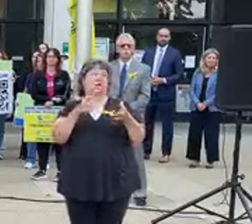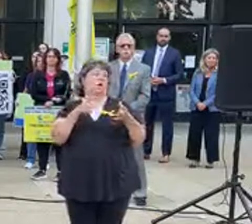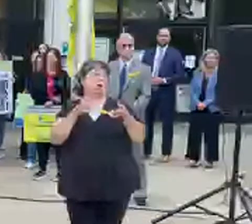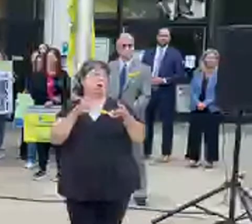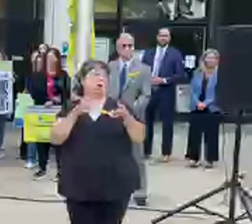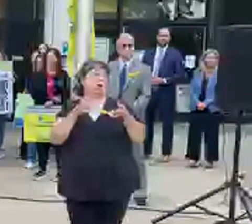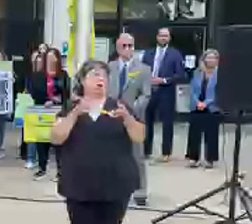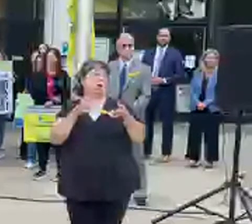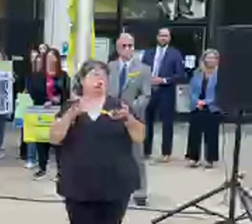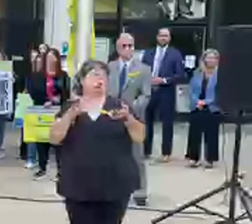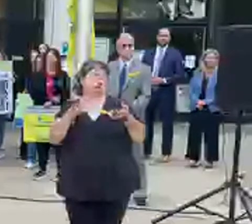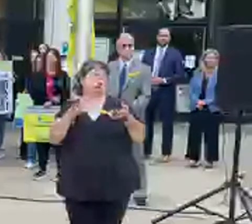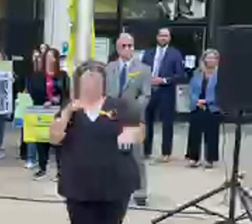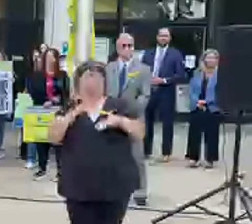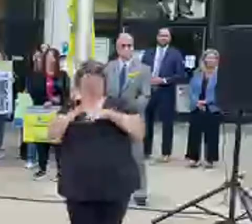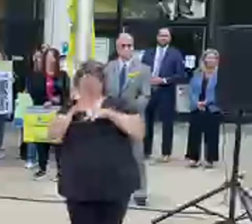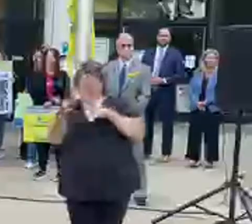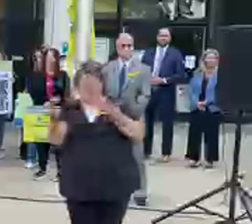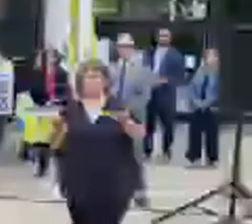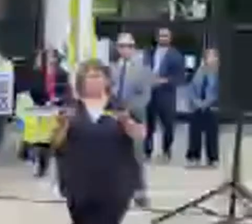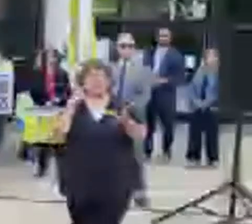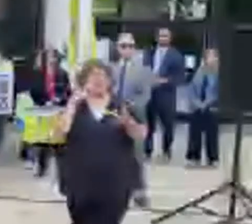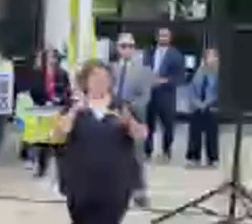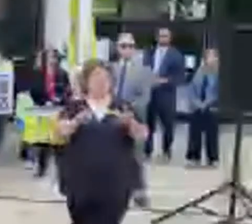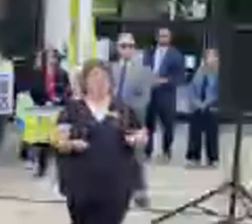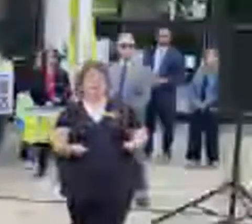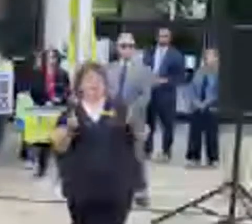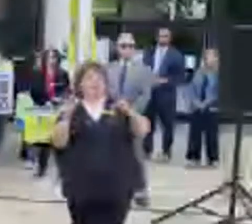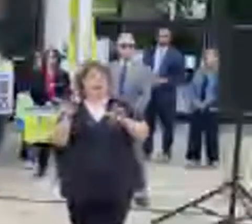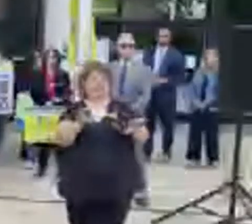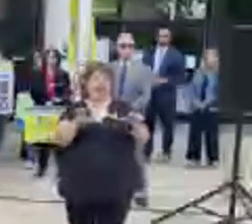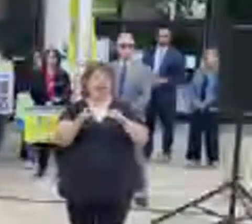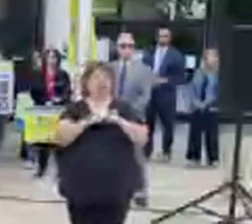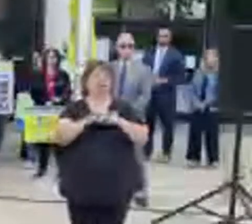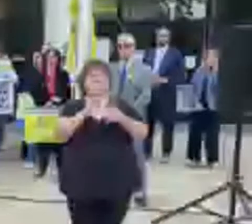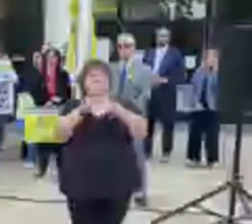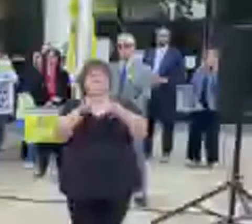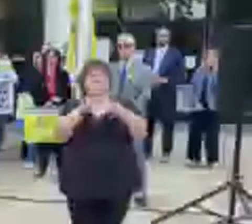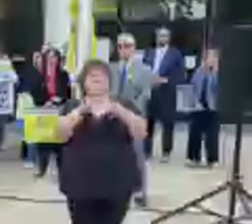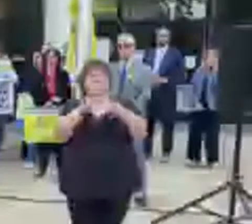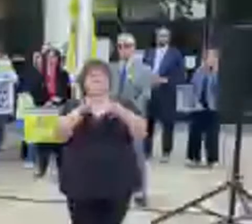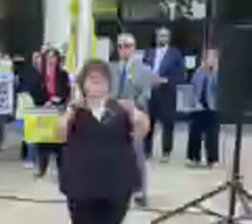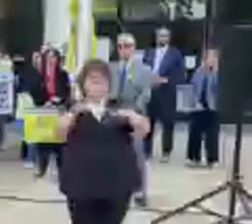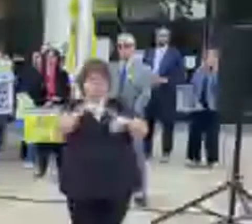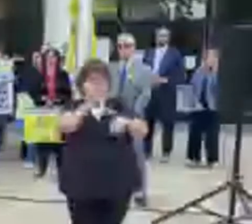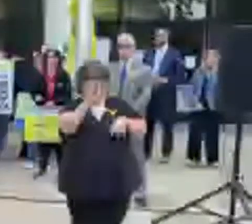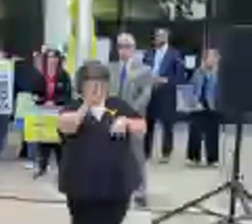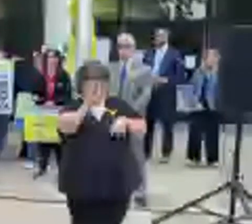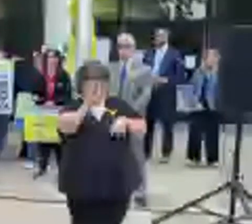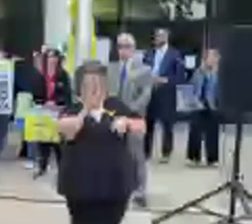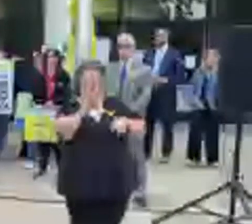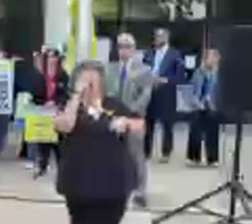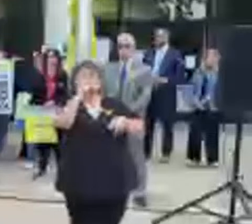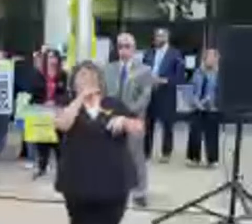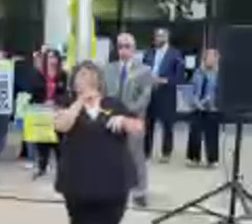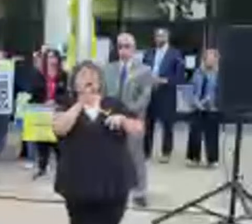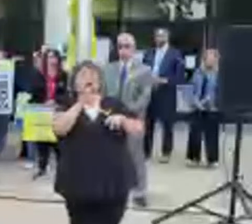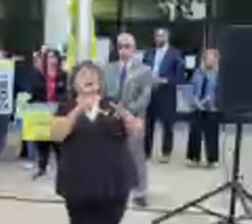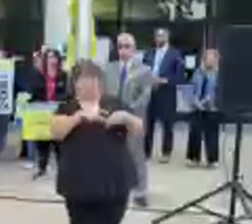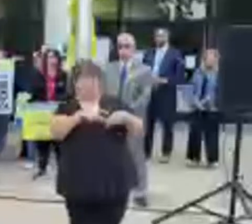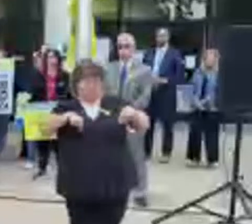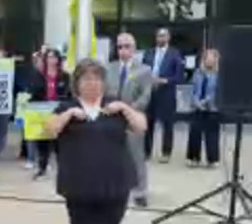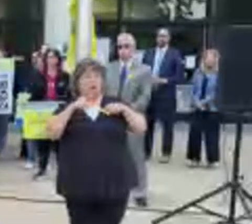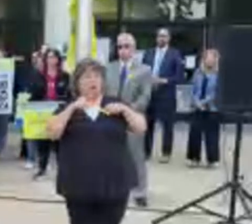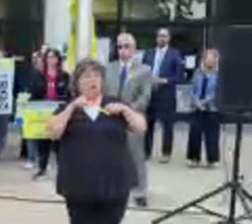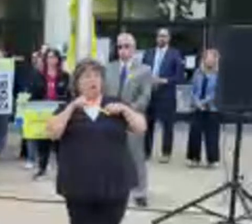available in your house for an impulsive act is a dangerous thing. Hunting license and their doe tags